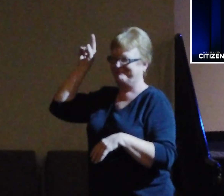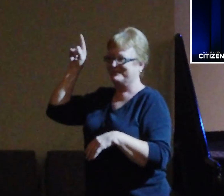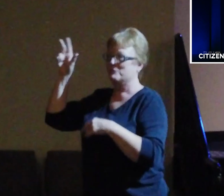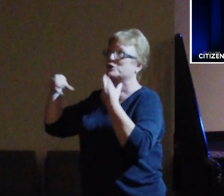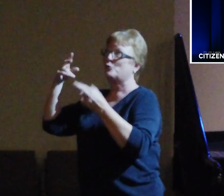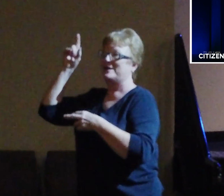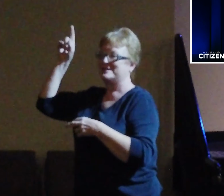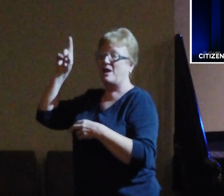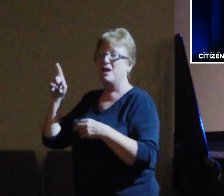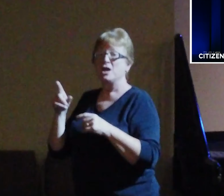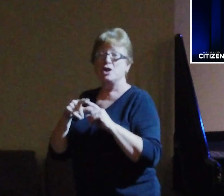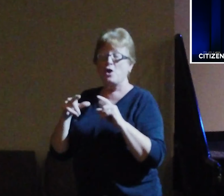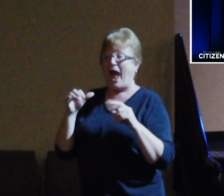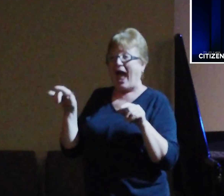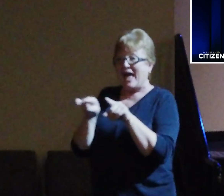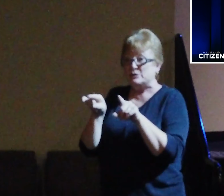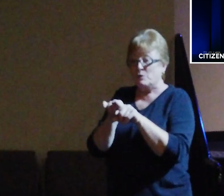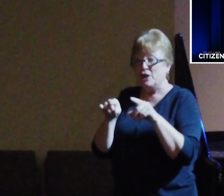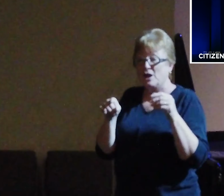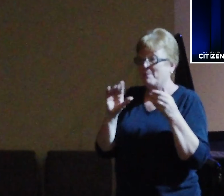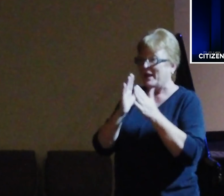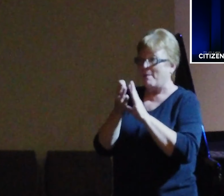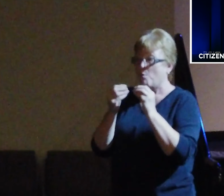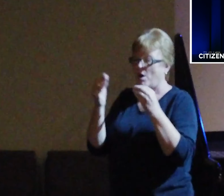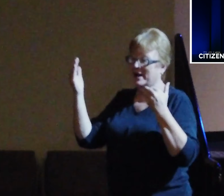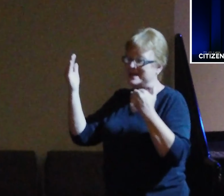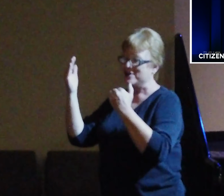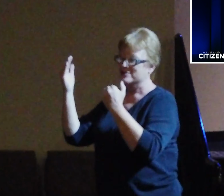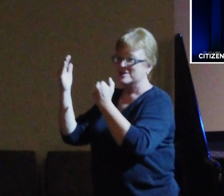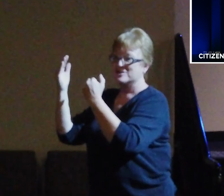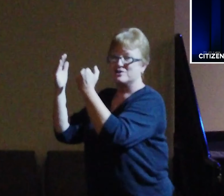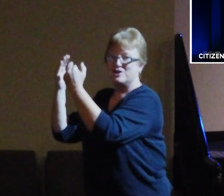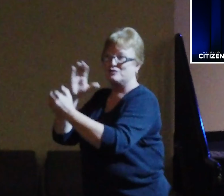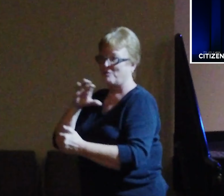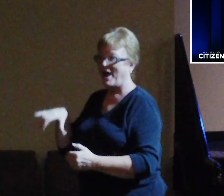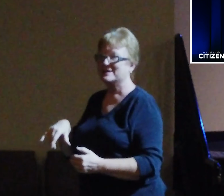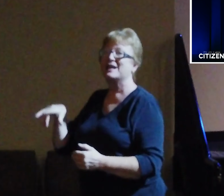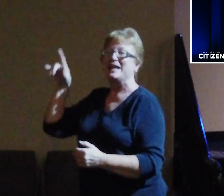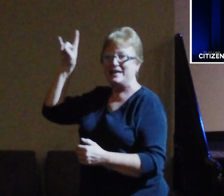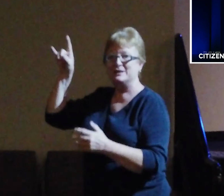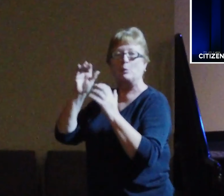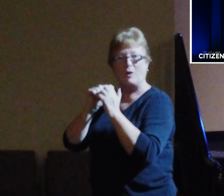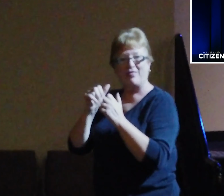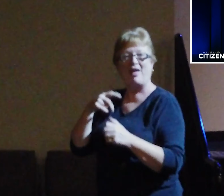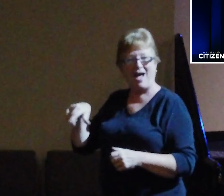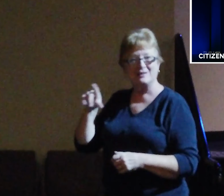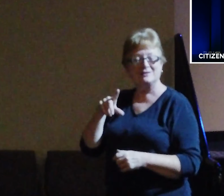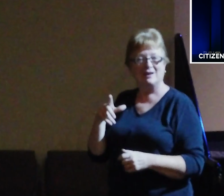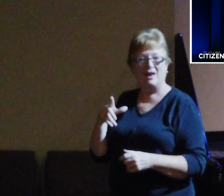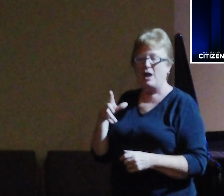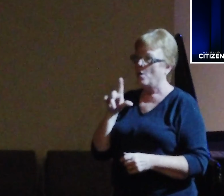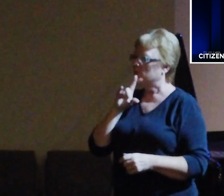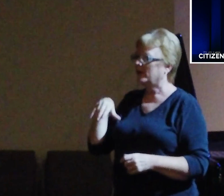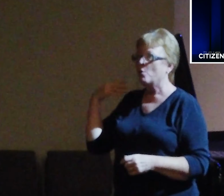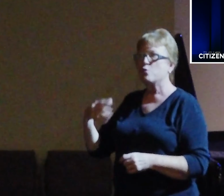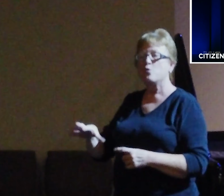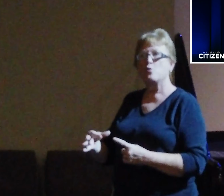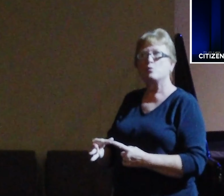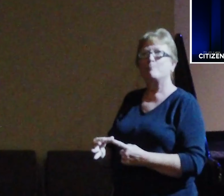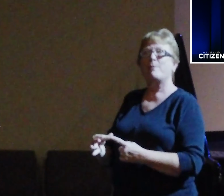convinced that when we draw near to Christ in our suffering, he's present with us in a truly supernatural, unique